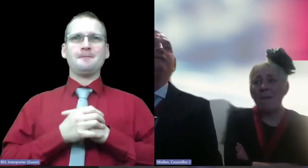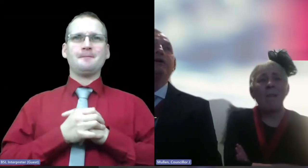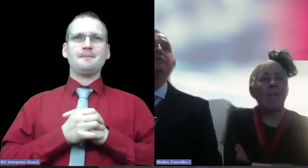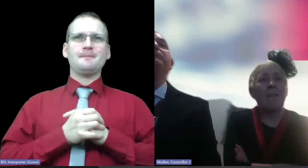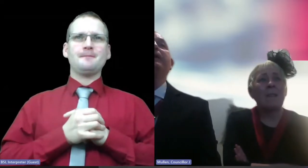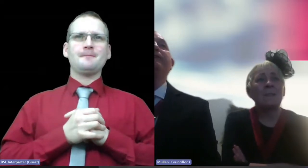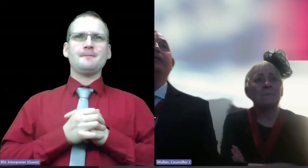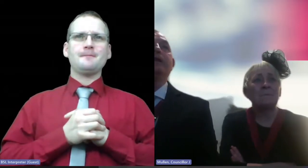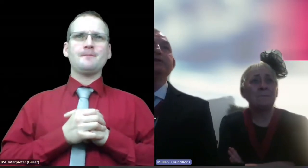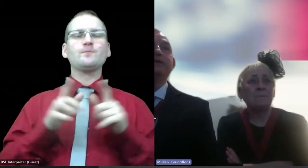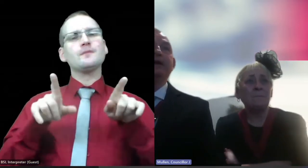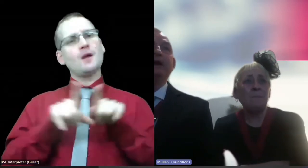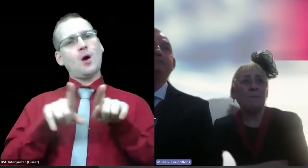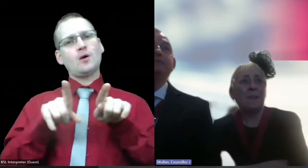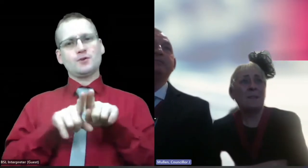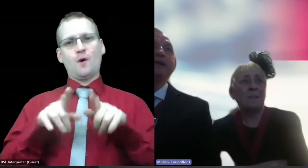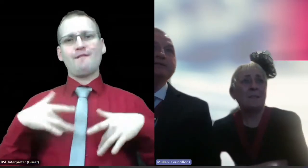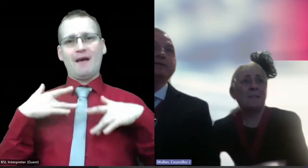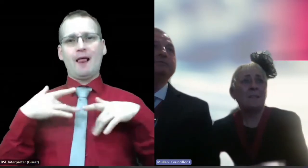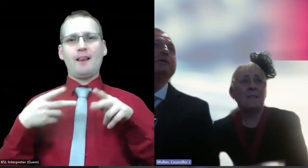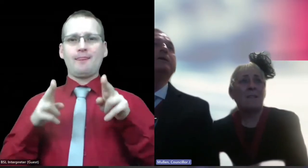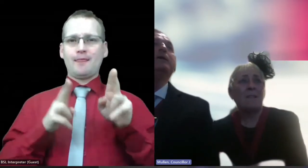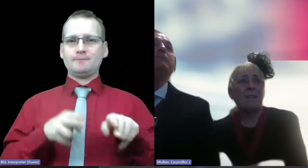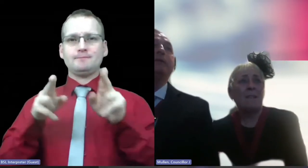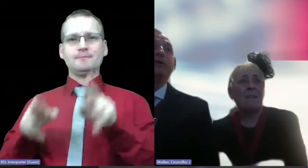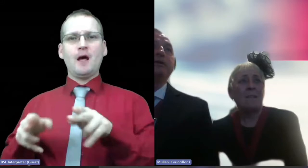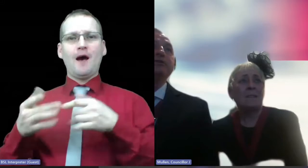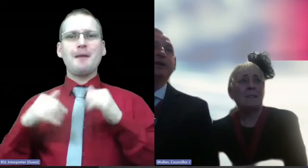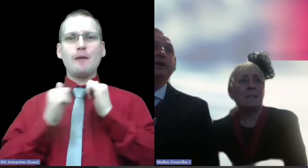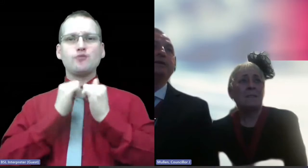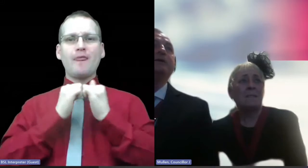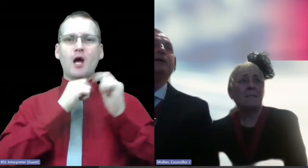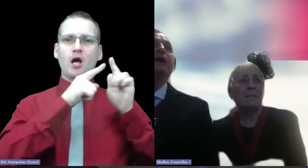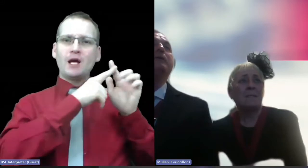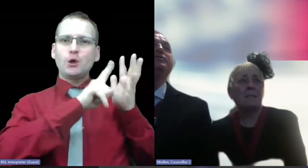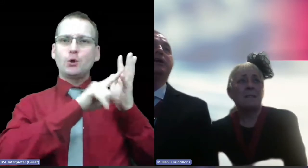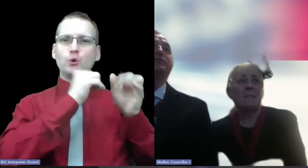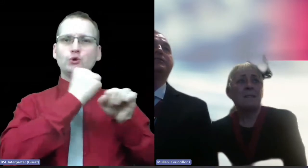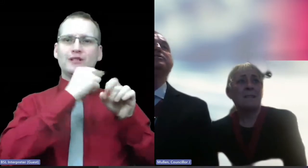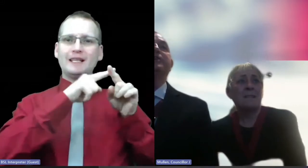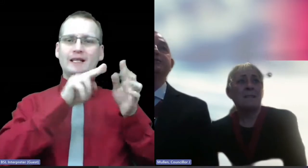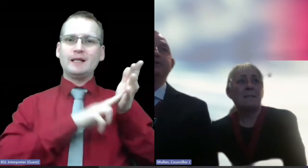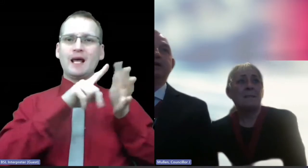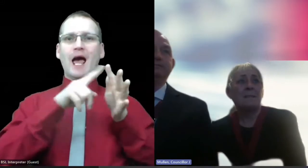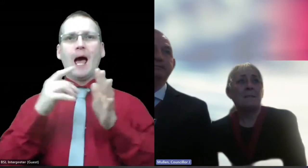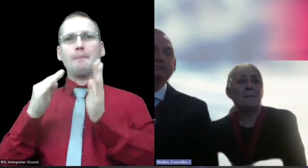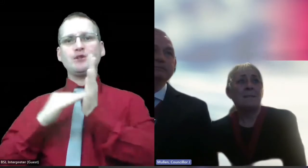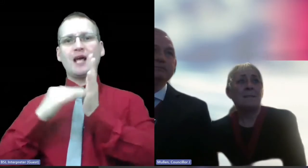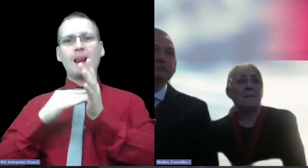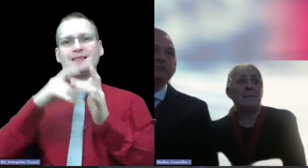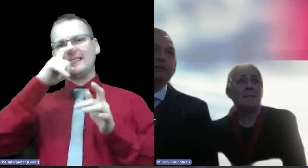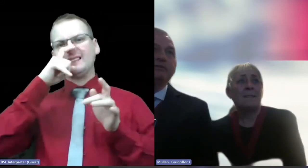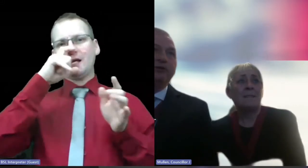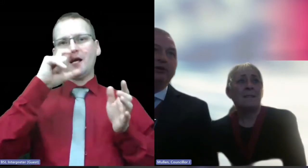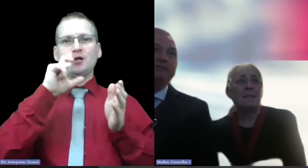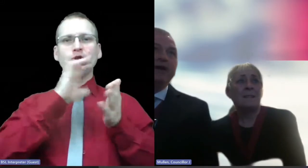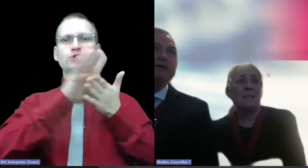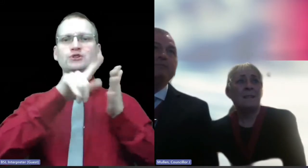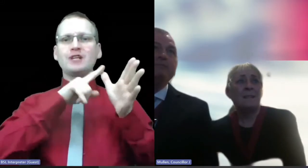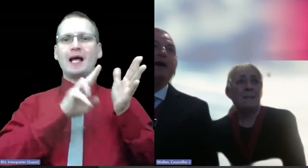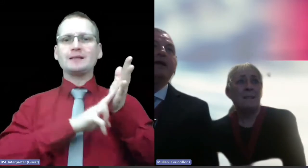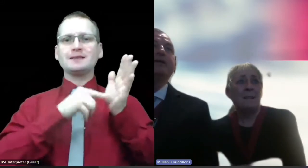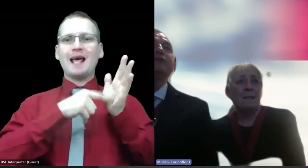We have also felt the loss of our siblings, my brother Eugene and Michelle's sister Chantel. Before the